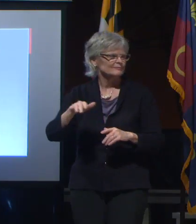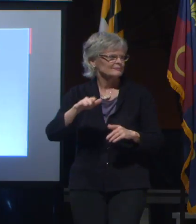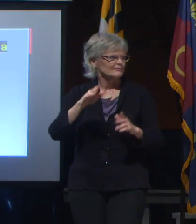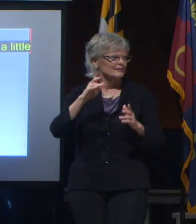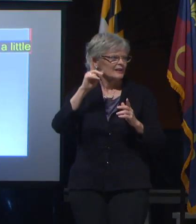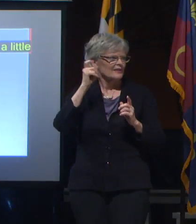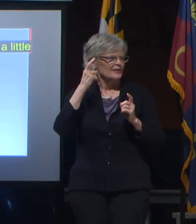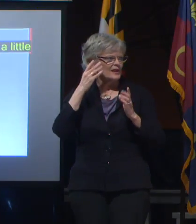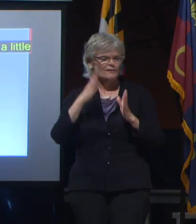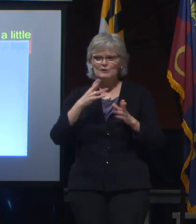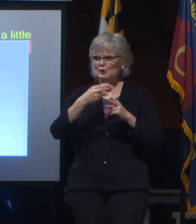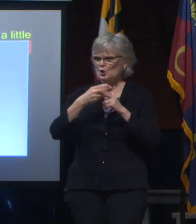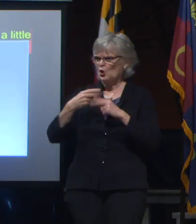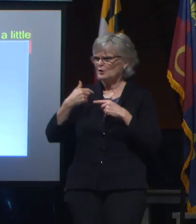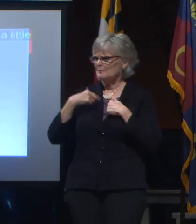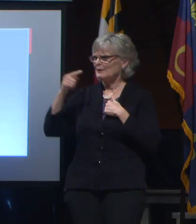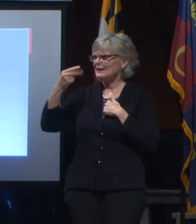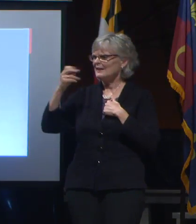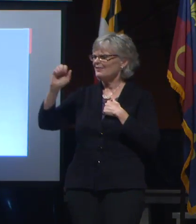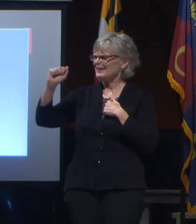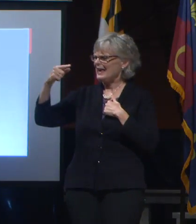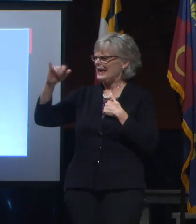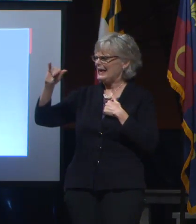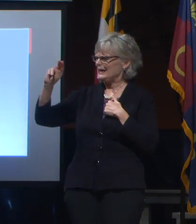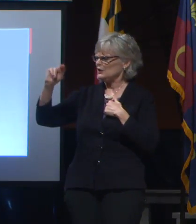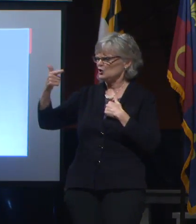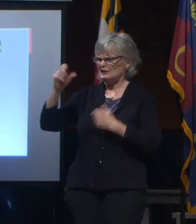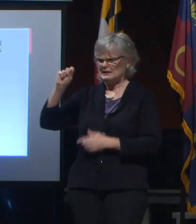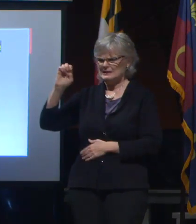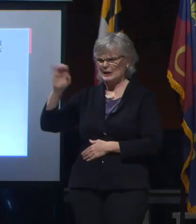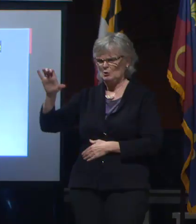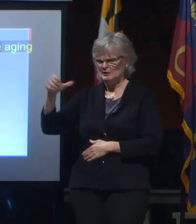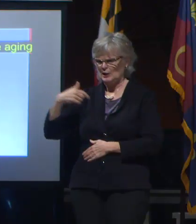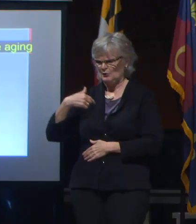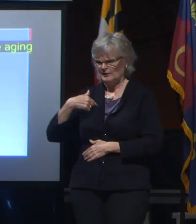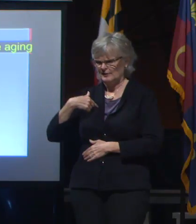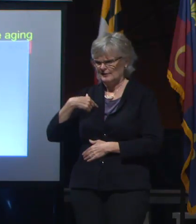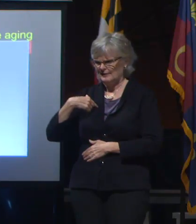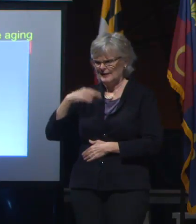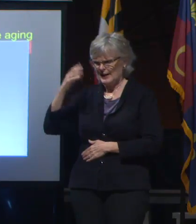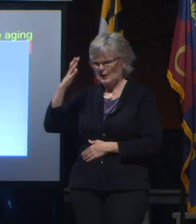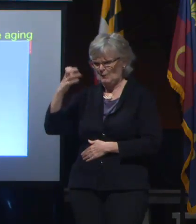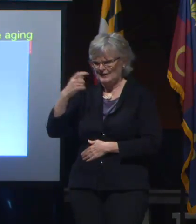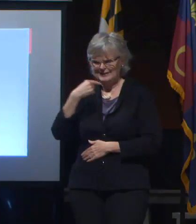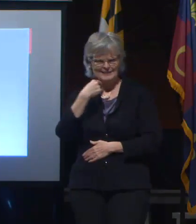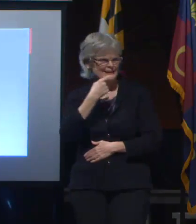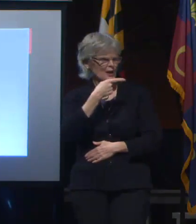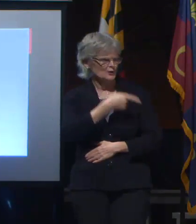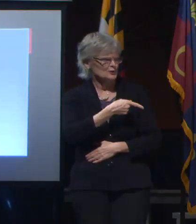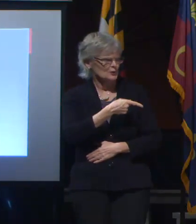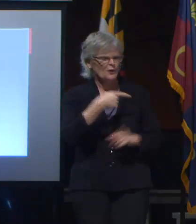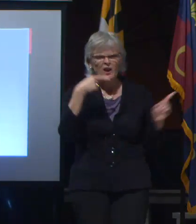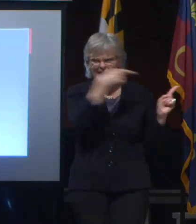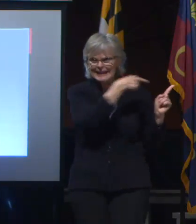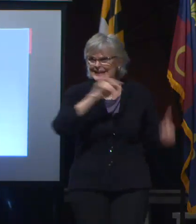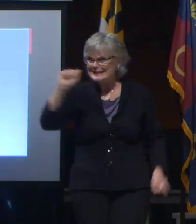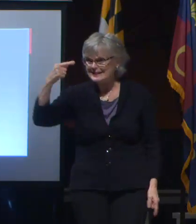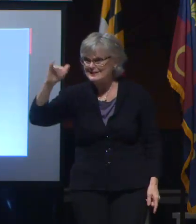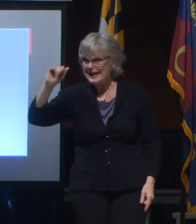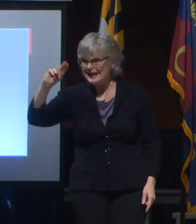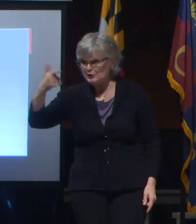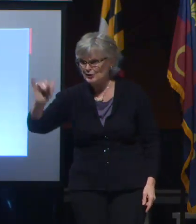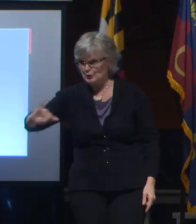The governor referred to me as the aging secretary. And I just want to tell you, they're aging too,